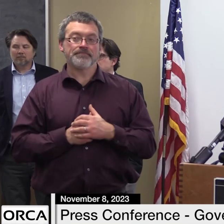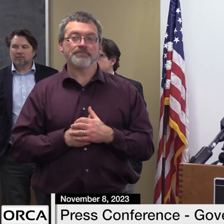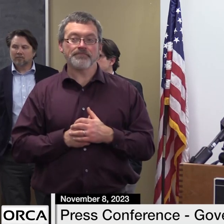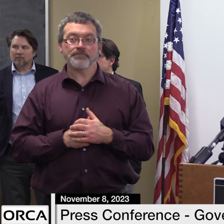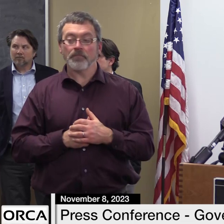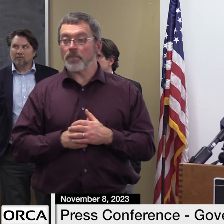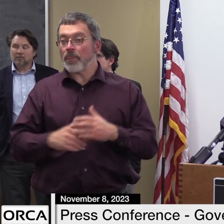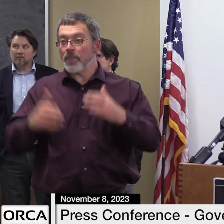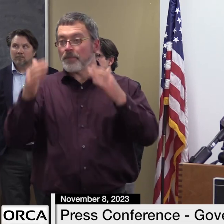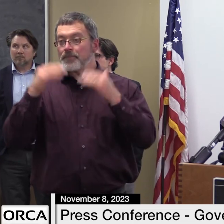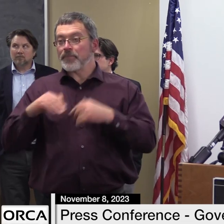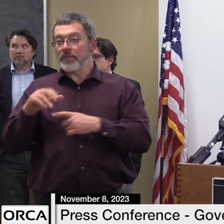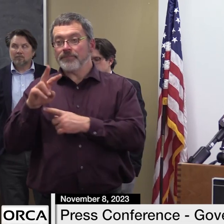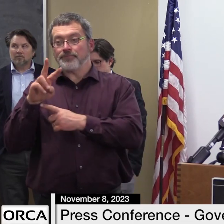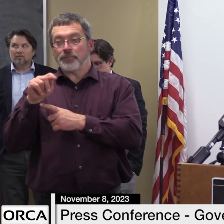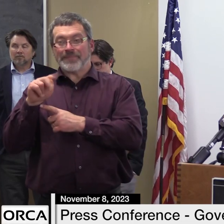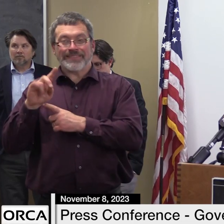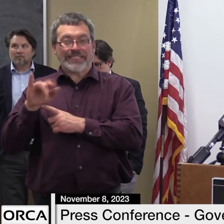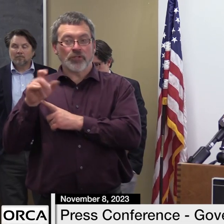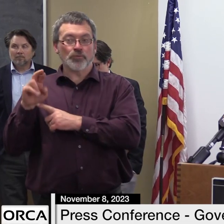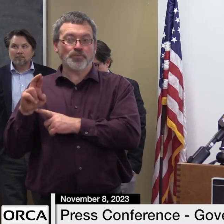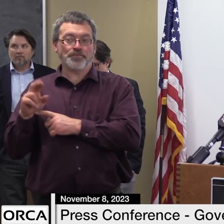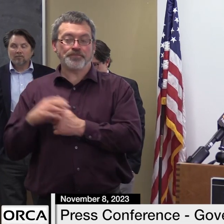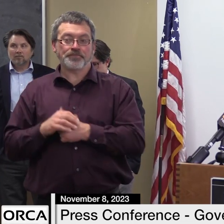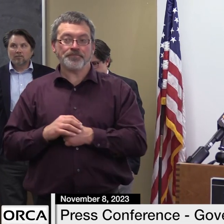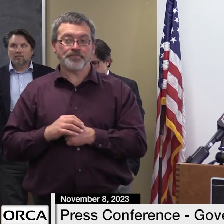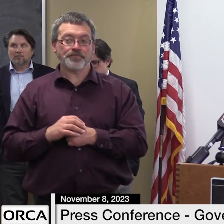Lola, VT Digger.